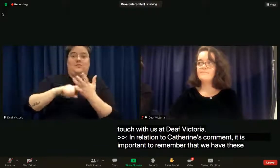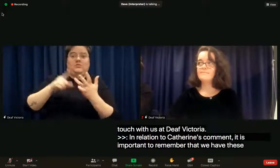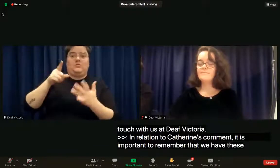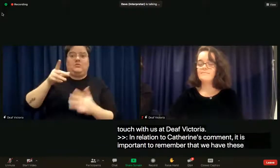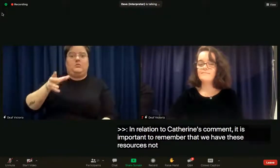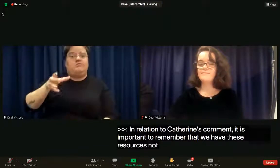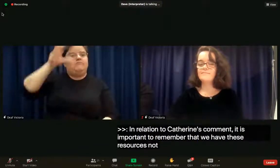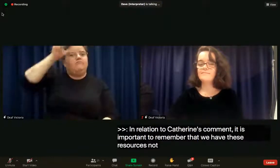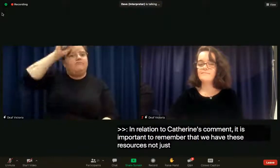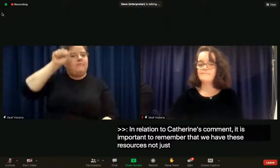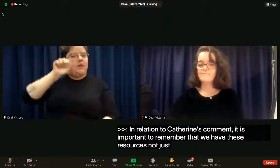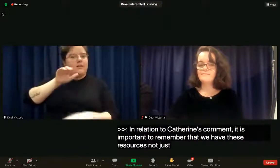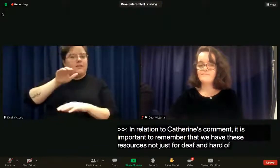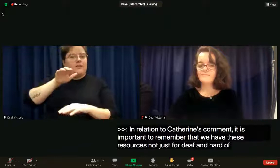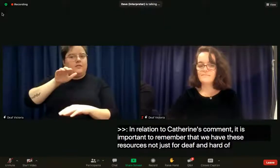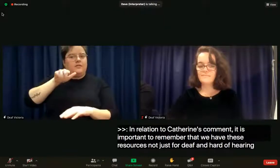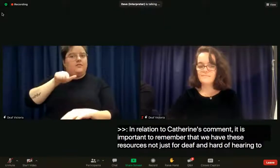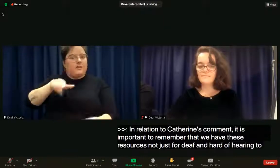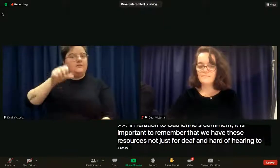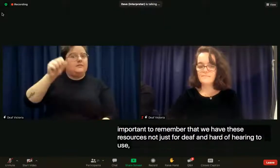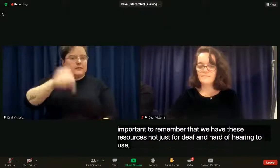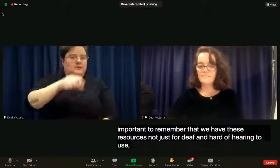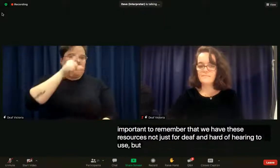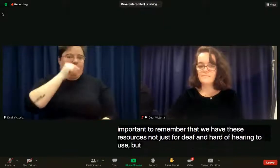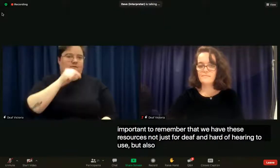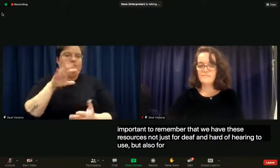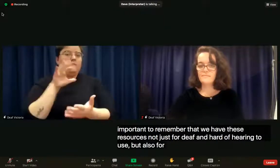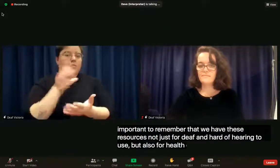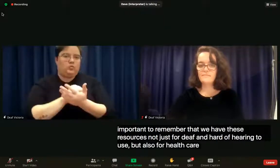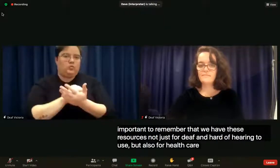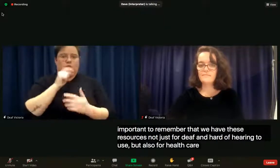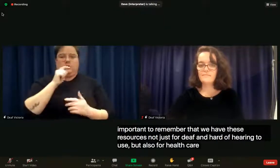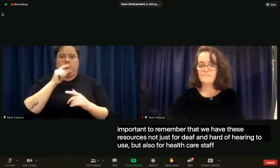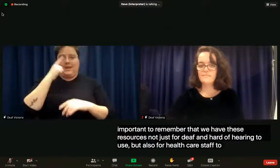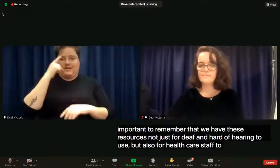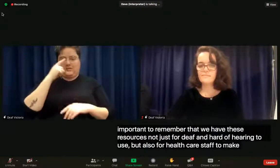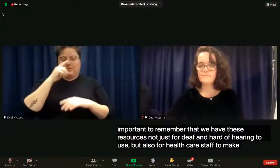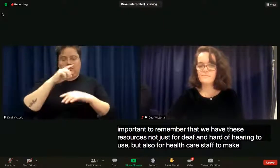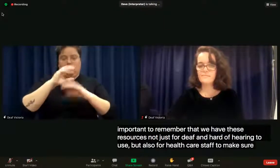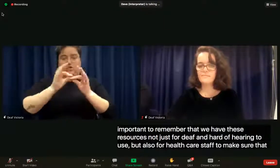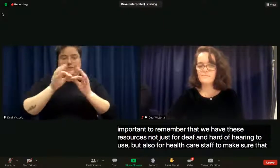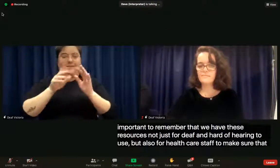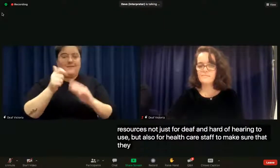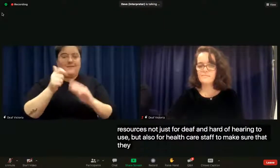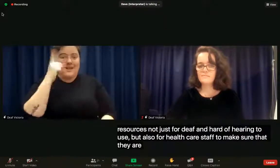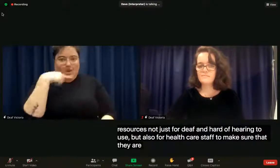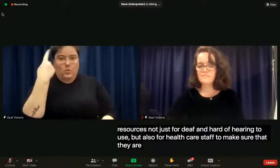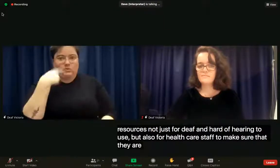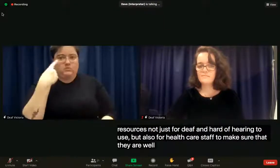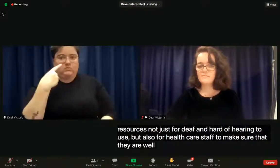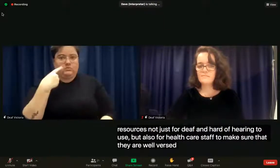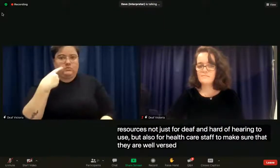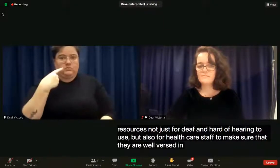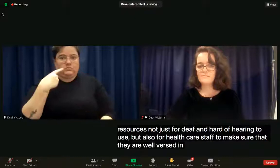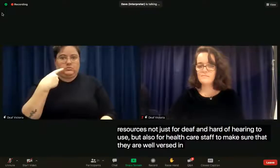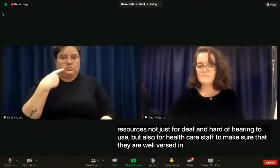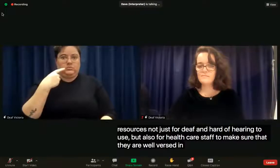for healthcare staff to make sure that they are well versed in what they're able to provide, such as also interpreters after